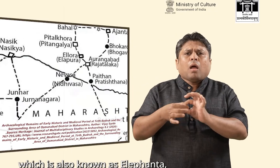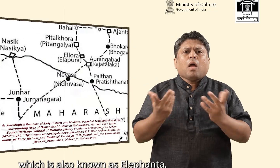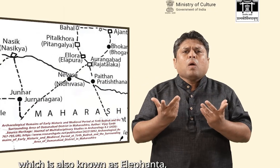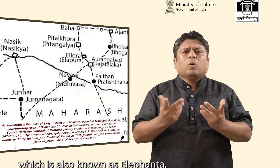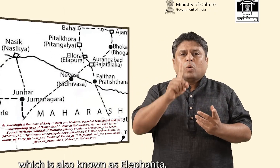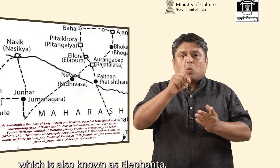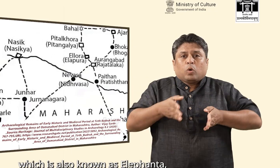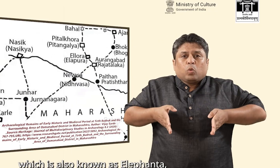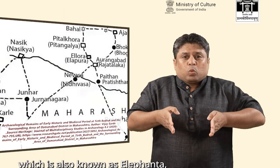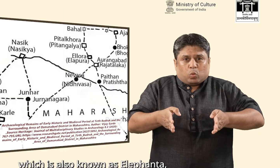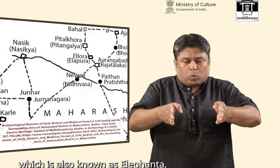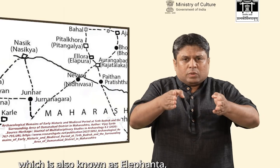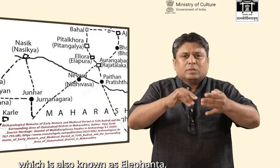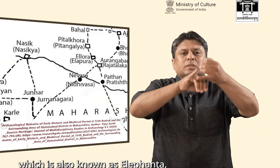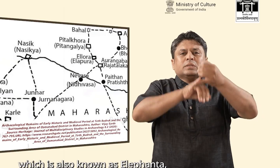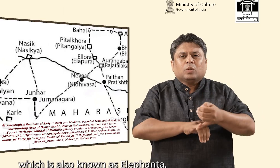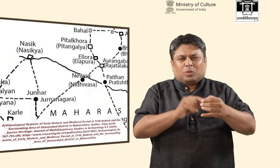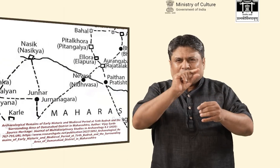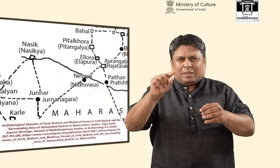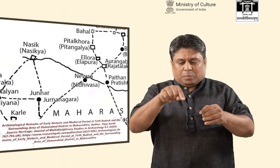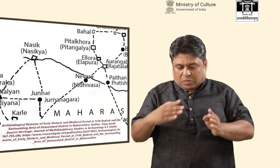is also known as Elephanta and Chaul.